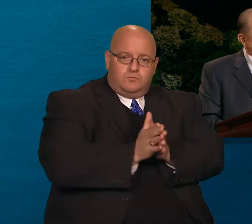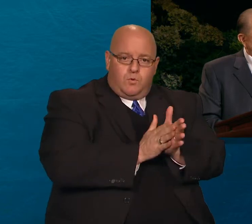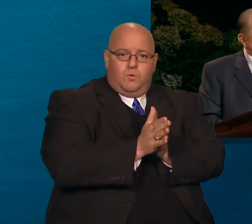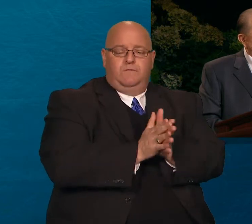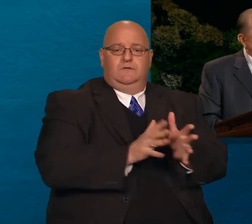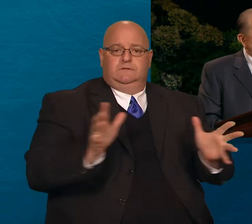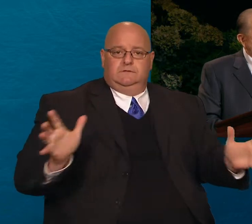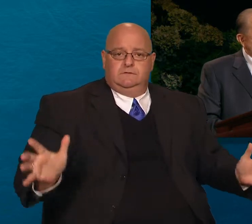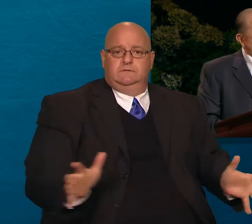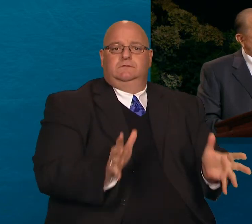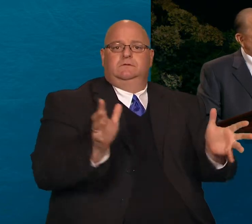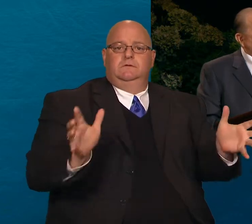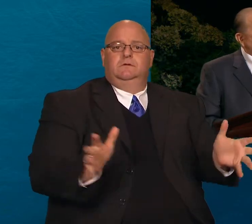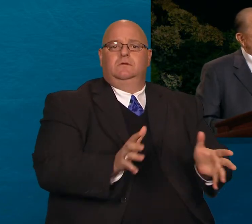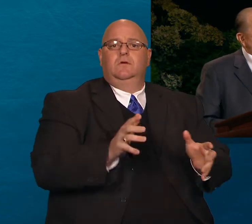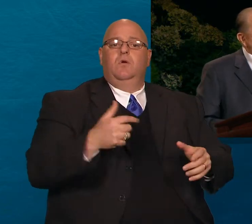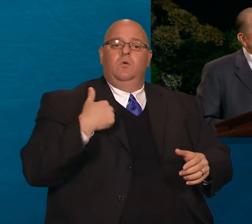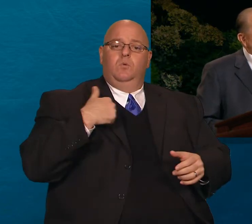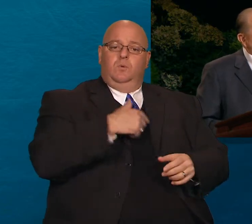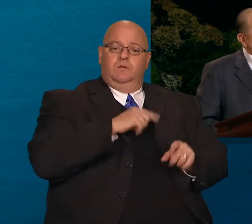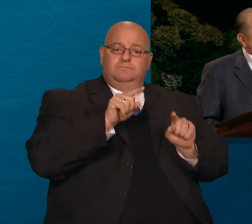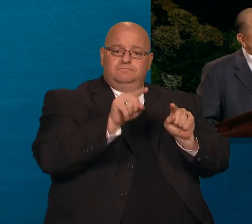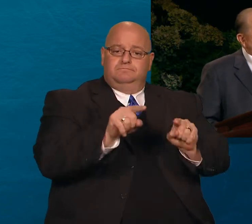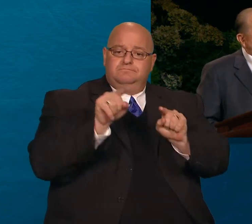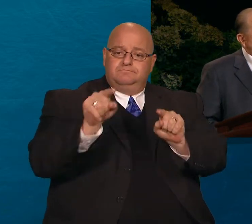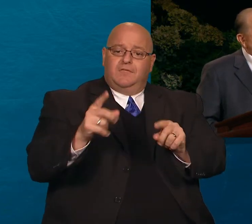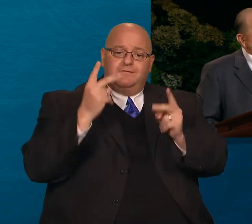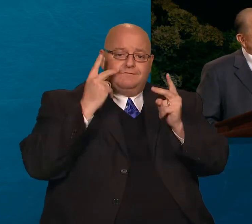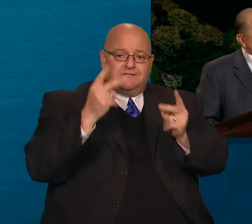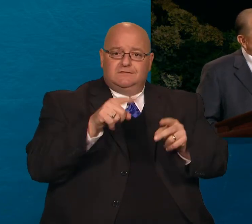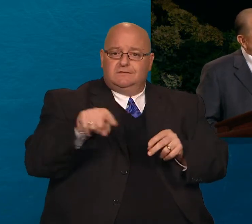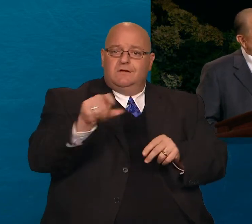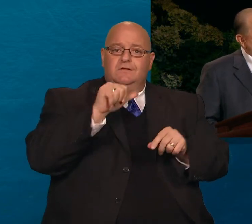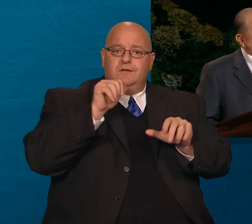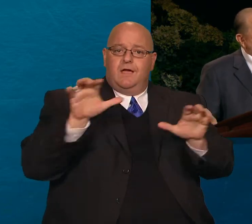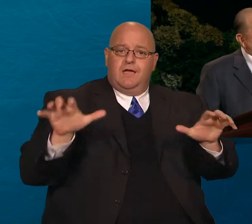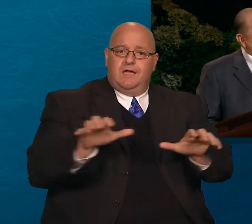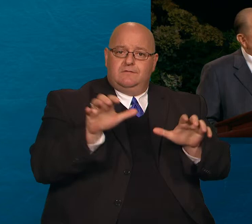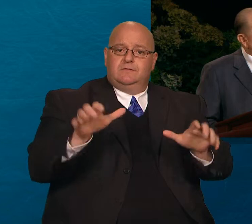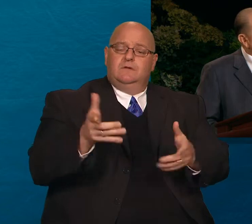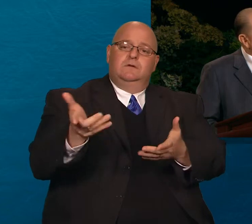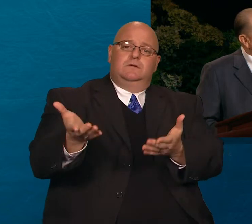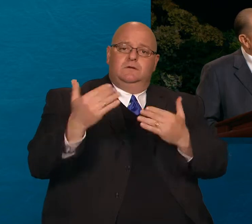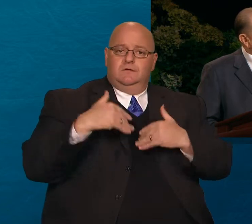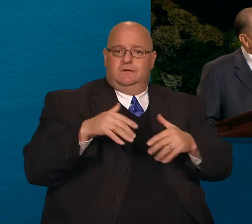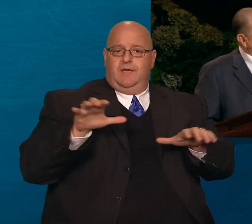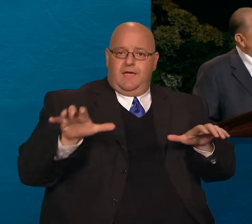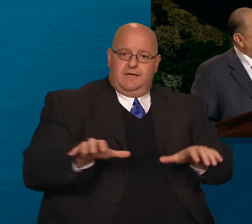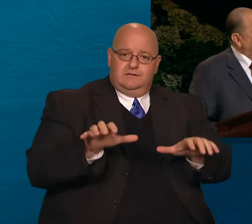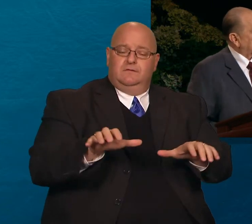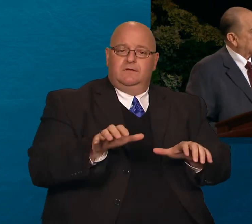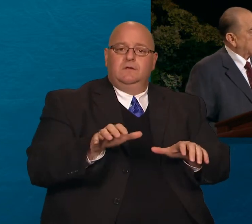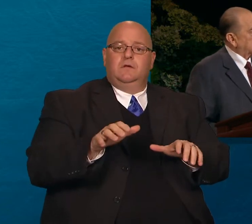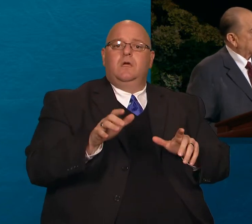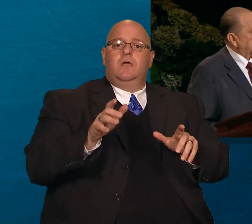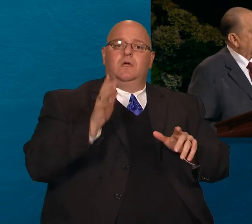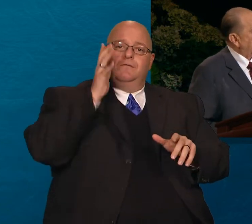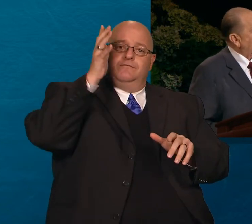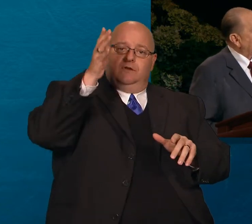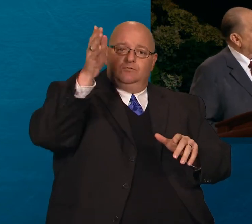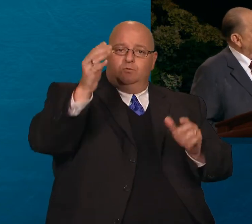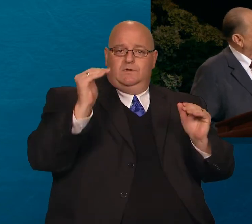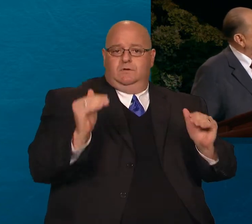motivate. And where we visit those who are not active, to bring to activity and to eventual